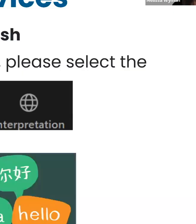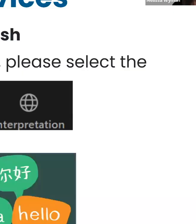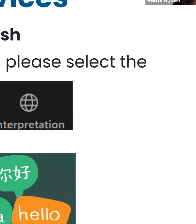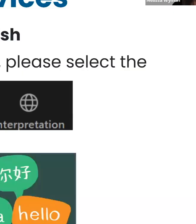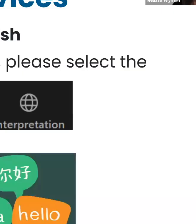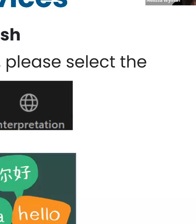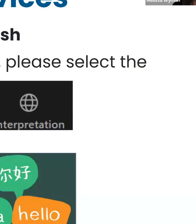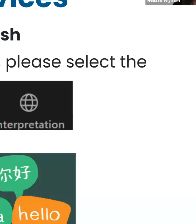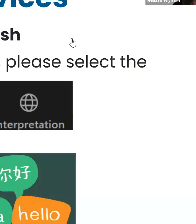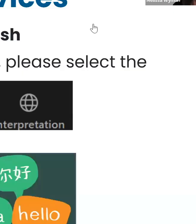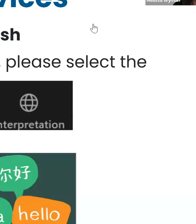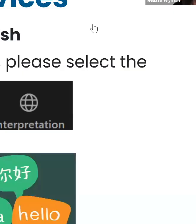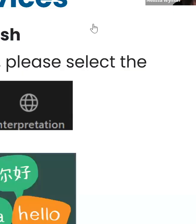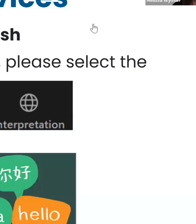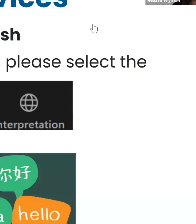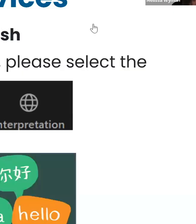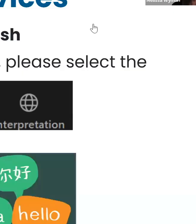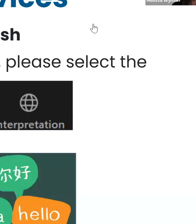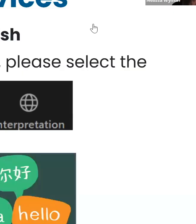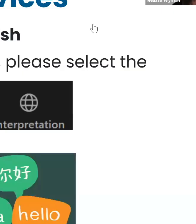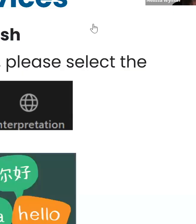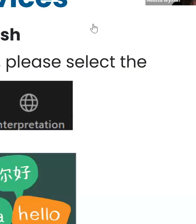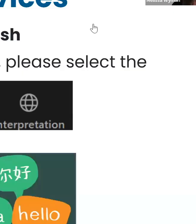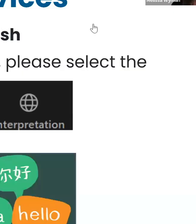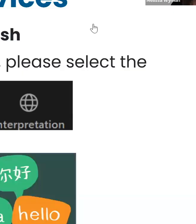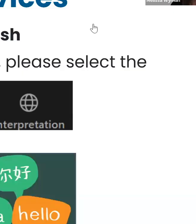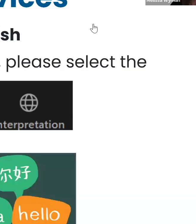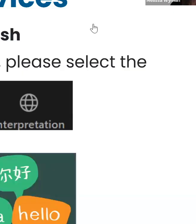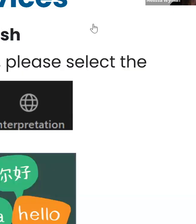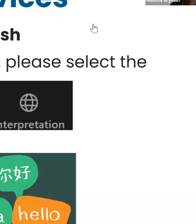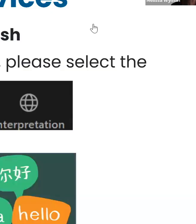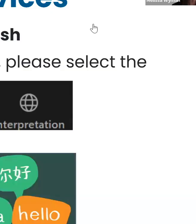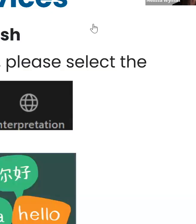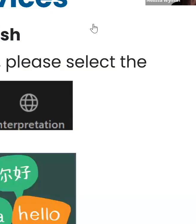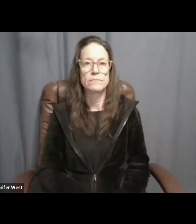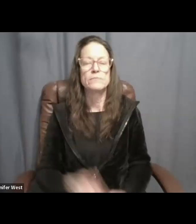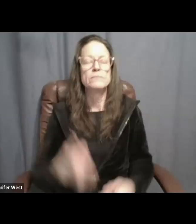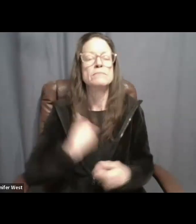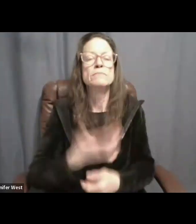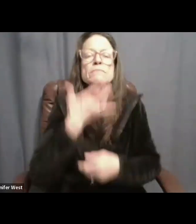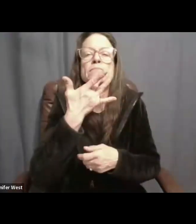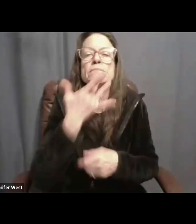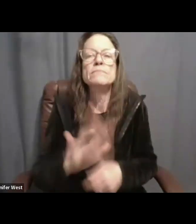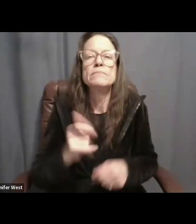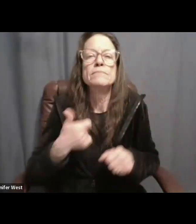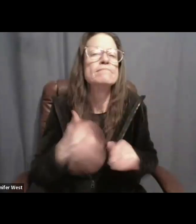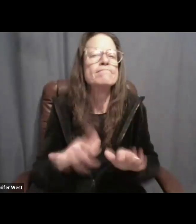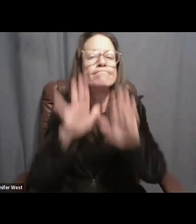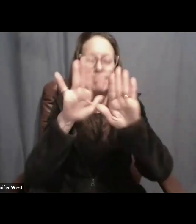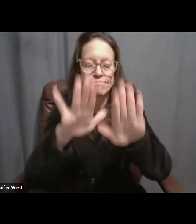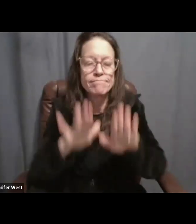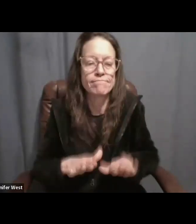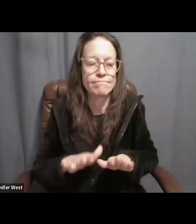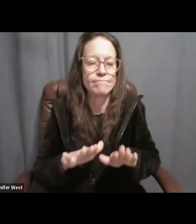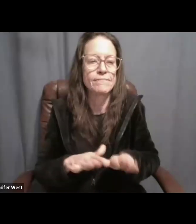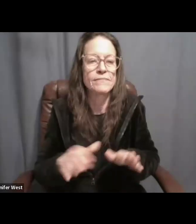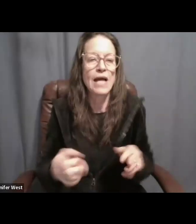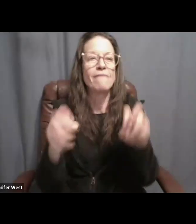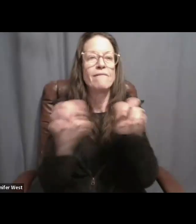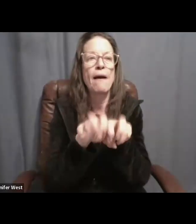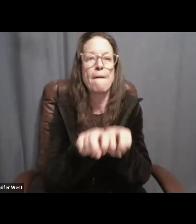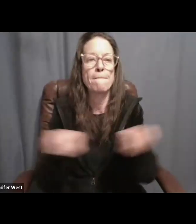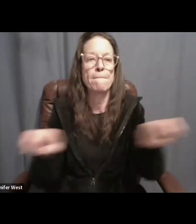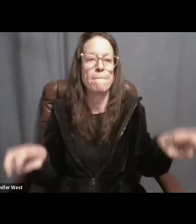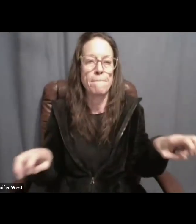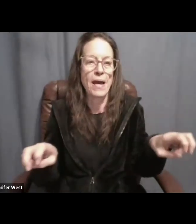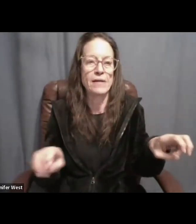One second. All right, so we are so fortunate tonight to have an amazing parent panel on DDA